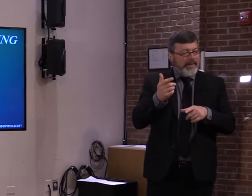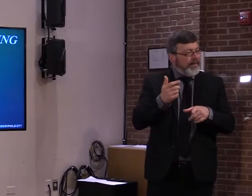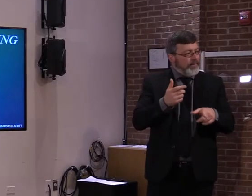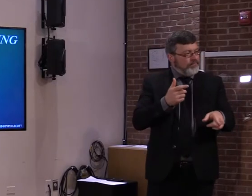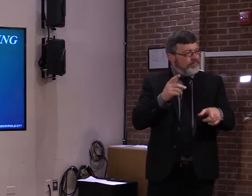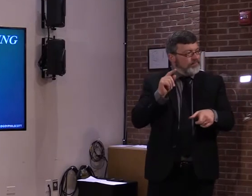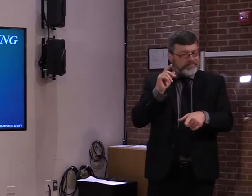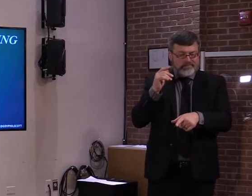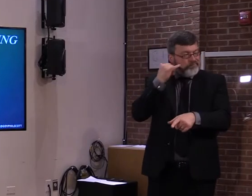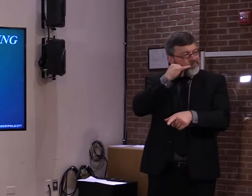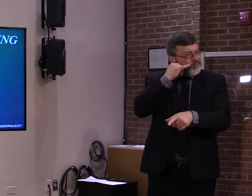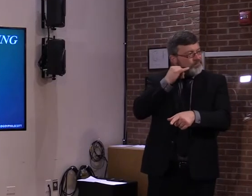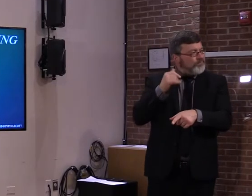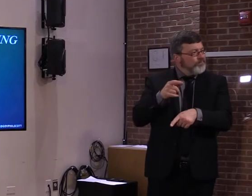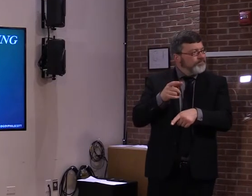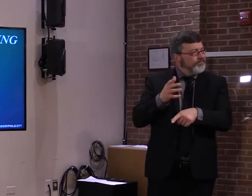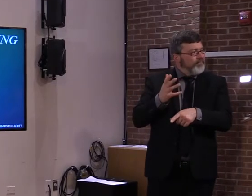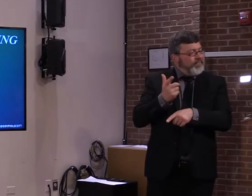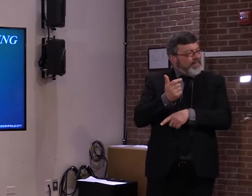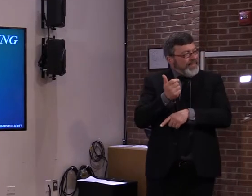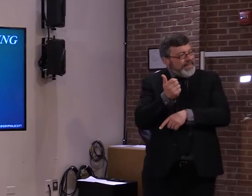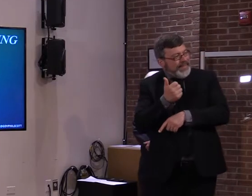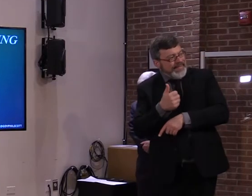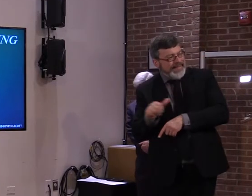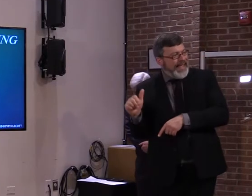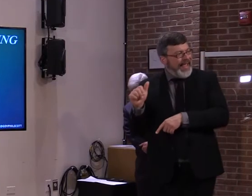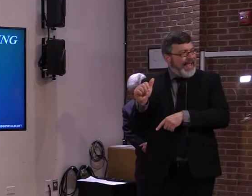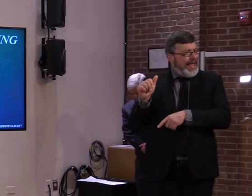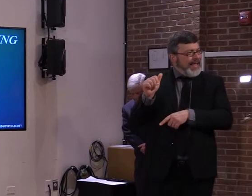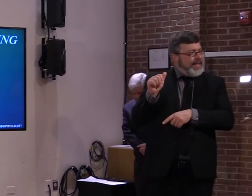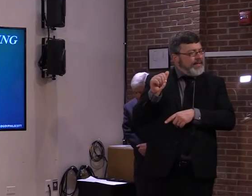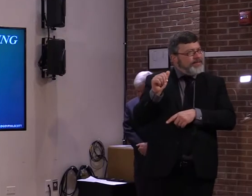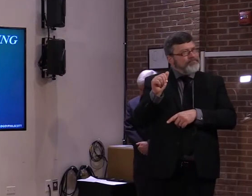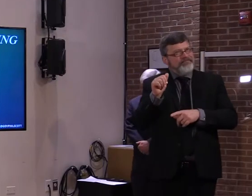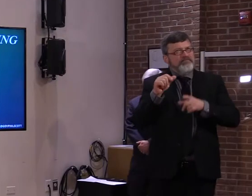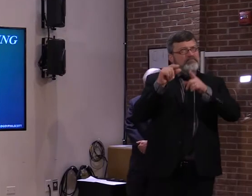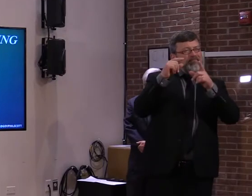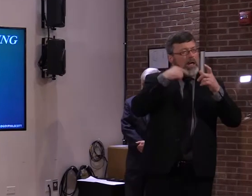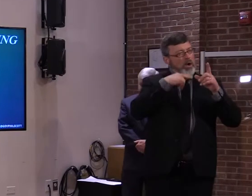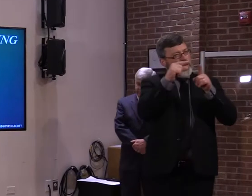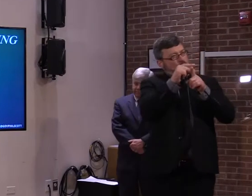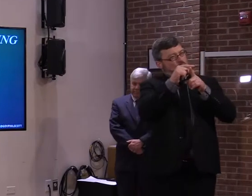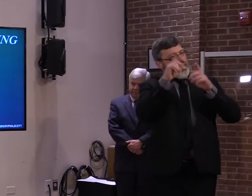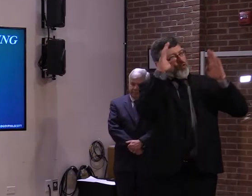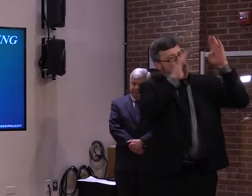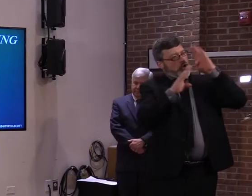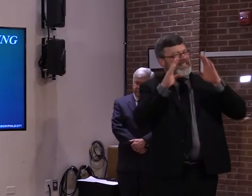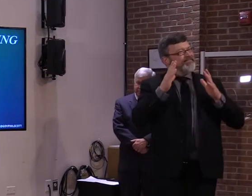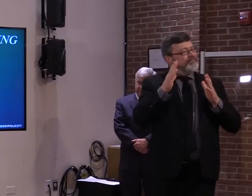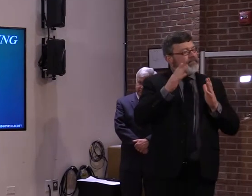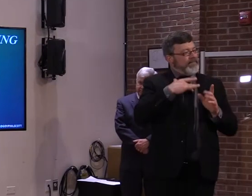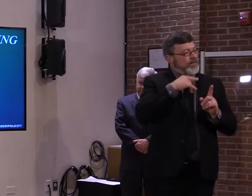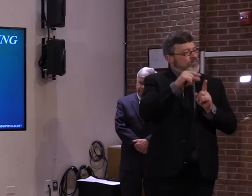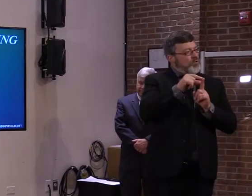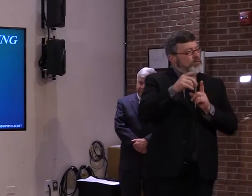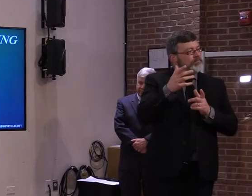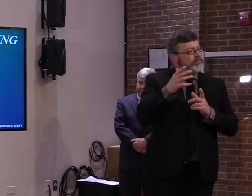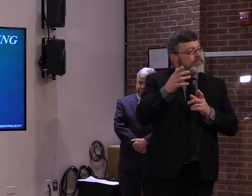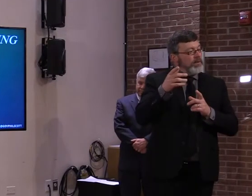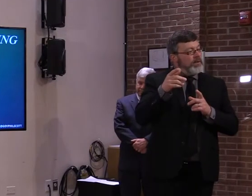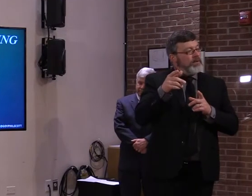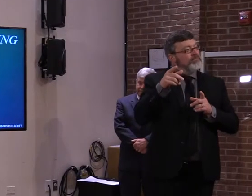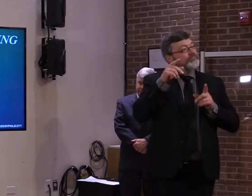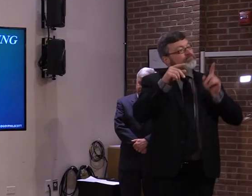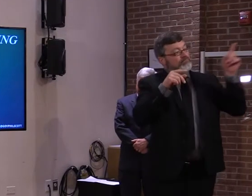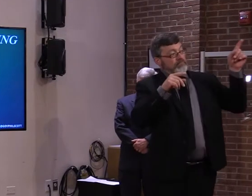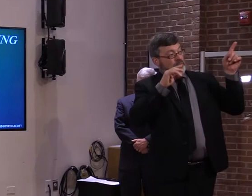maybe worried isn't quite the word, but is it possible that Vermont's health insurers might actually, once the vaccine